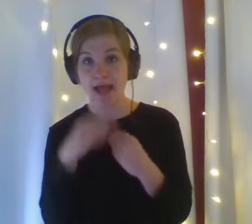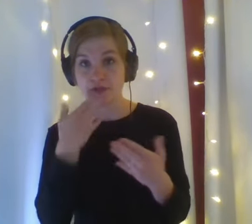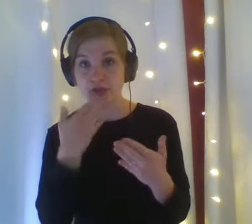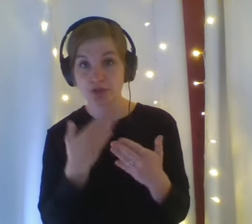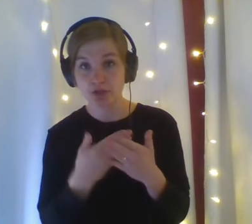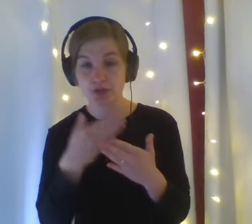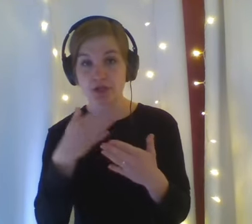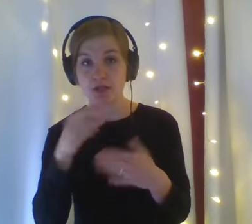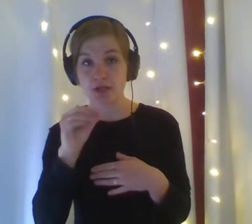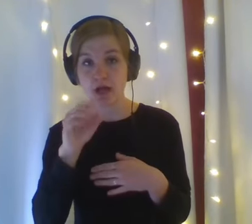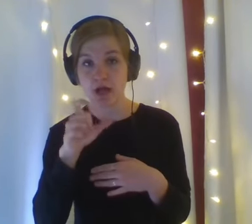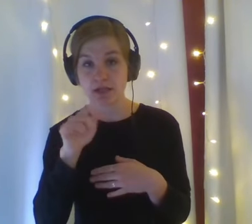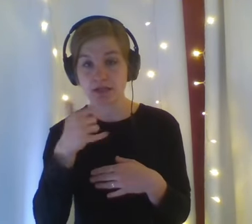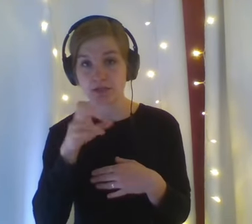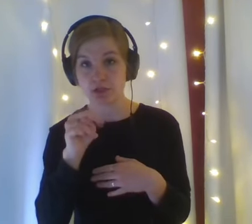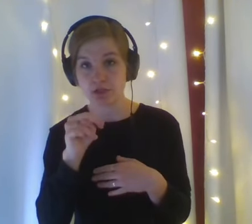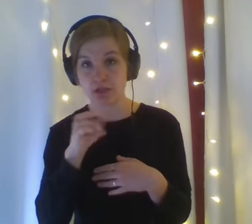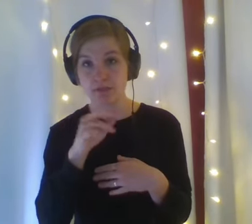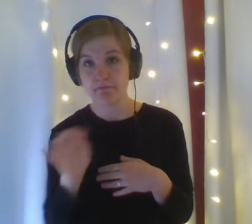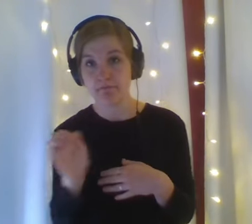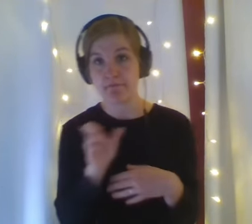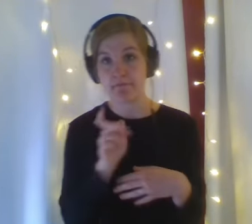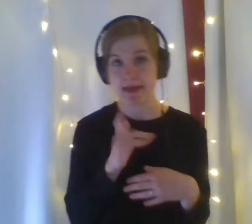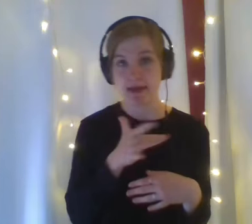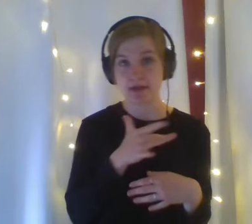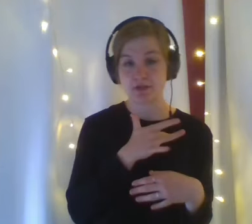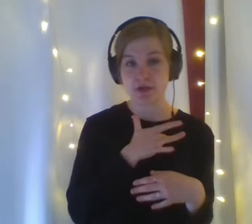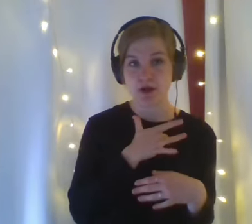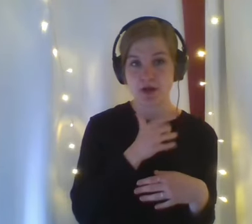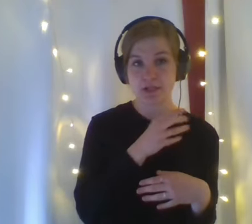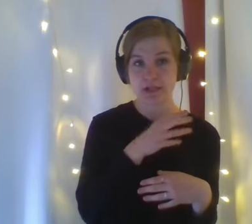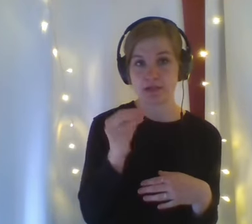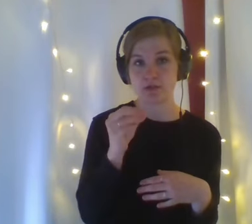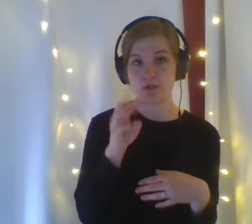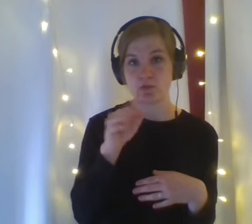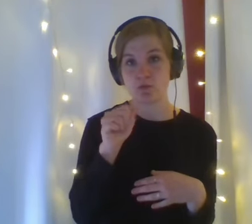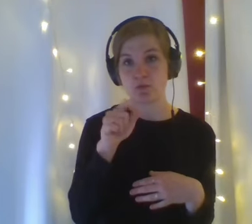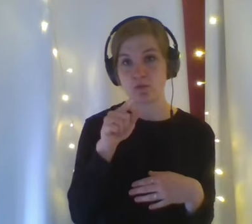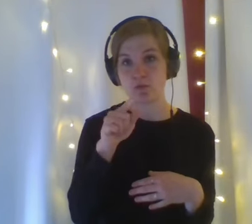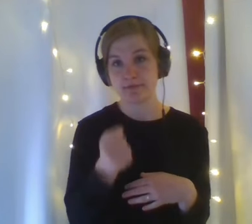and we can return waste to the heart where they can get gotten rid of by your respiratory system.